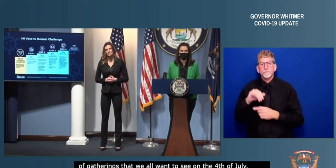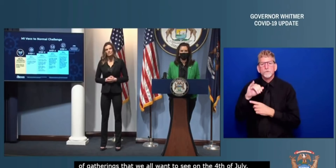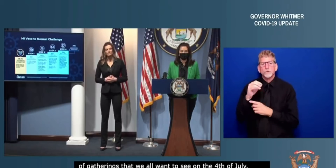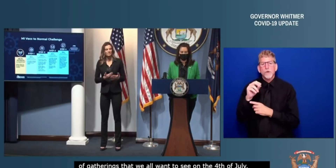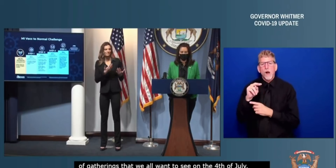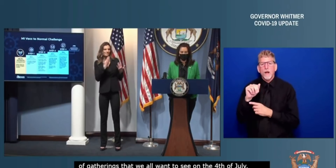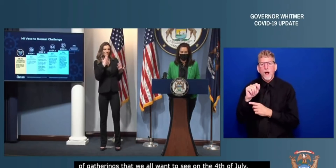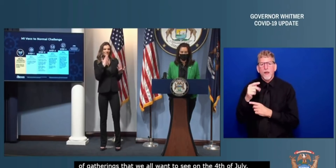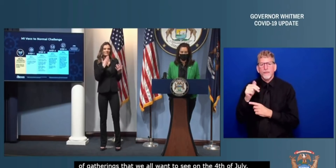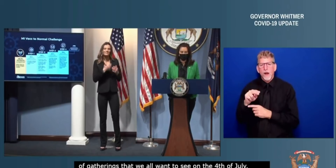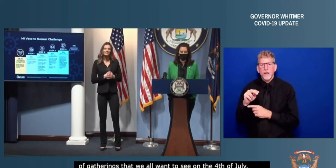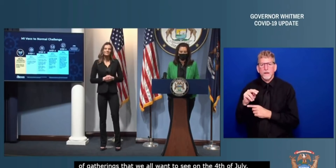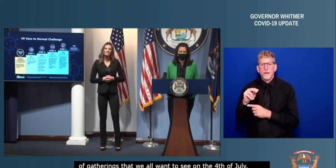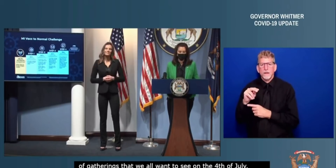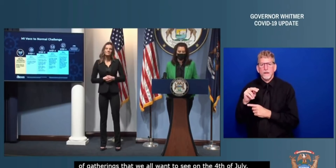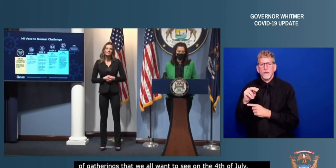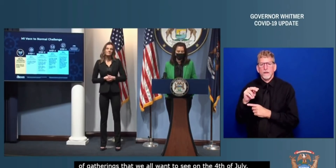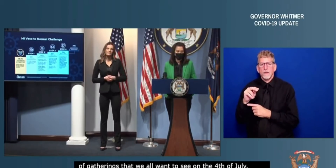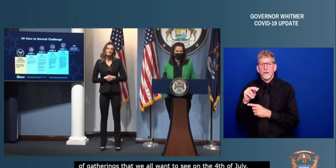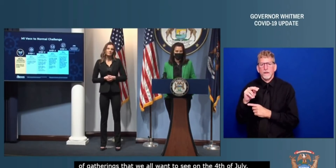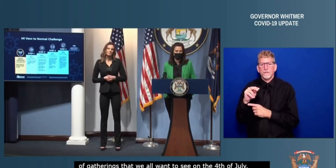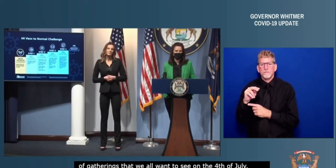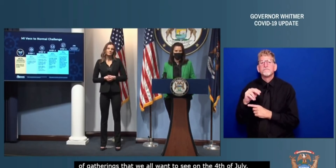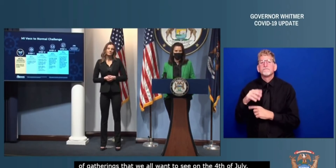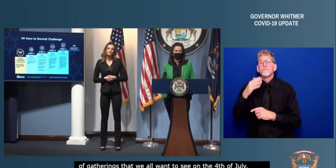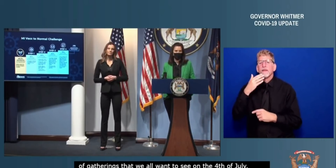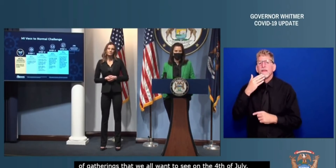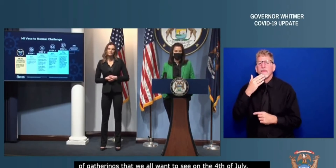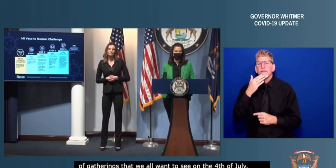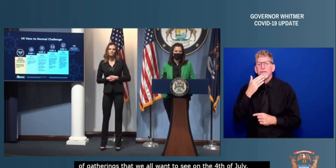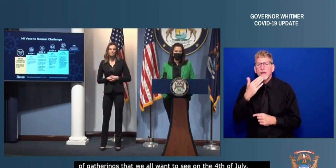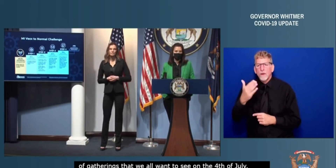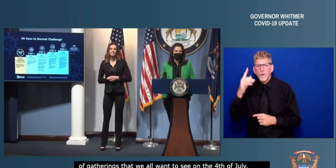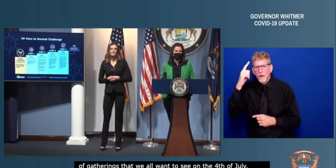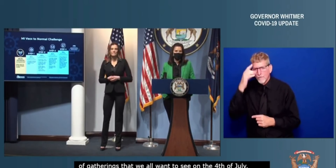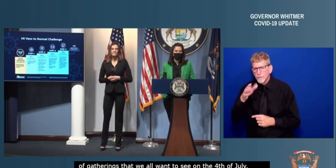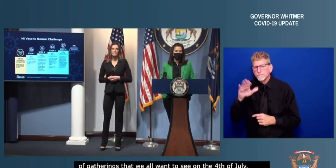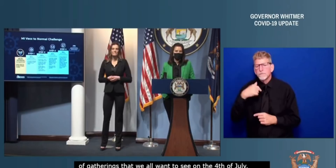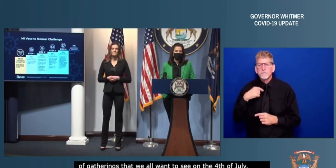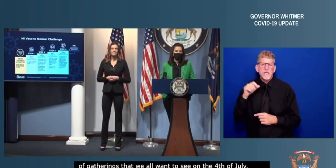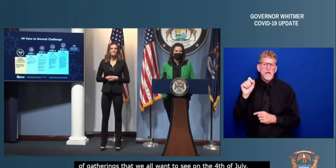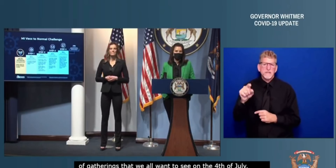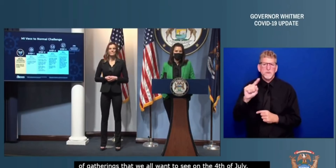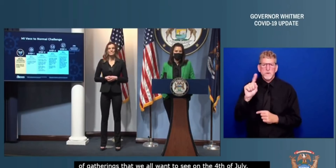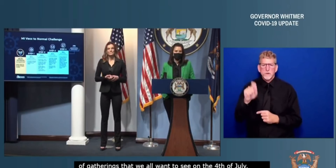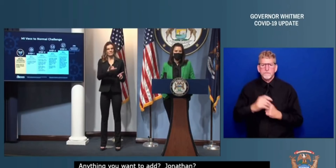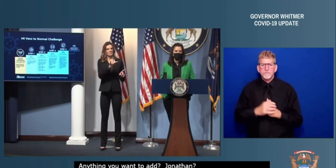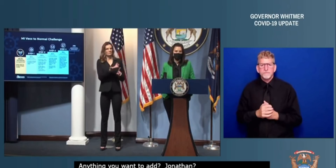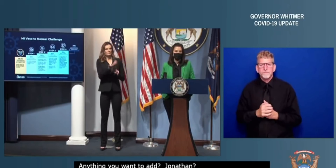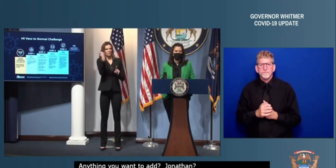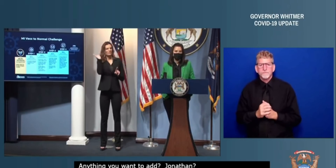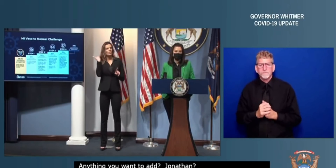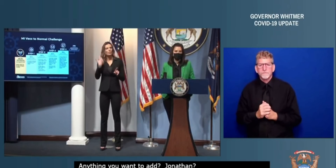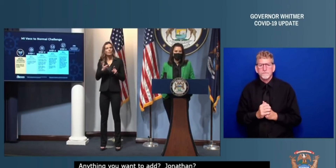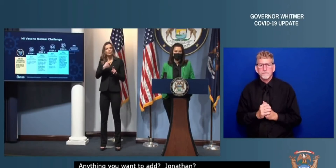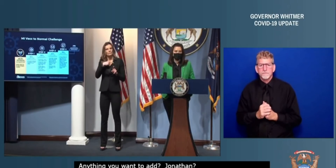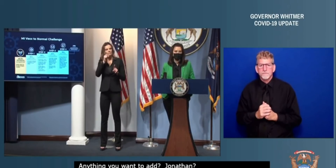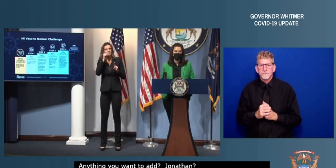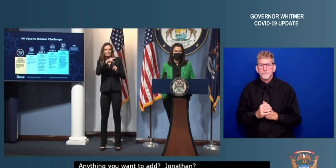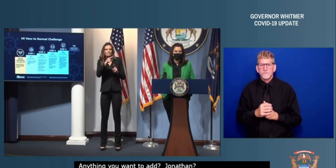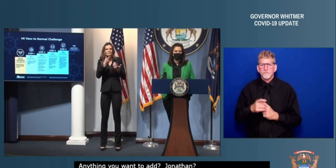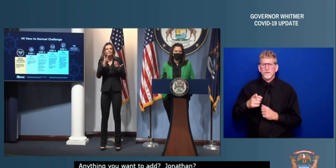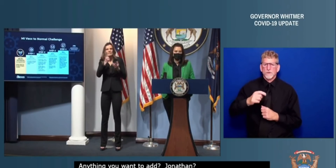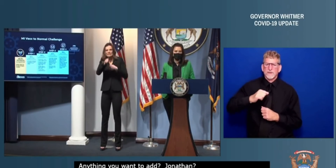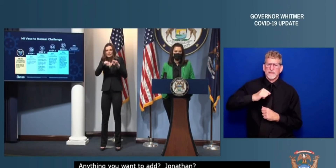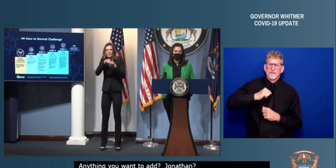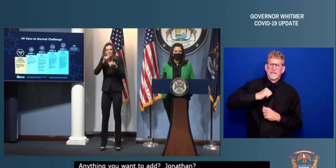Yeah, thanks, Governor. You've resisted setting specific metrics in the past, citing the need to be flexible